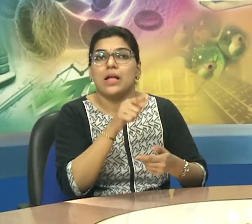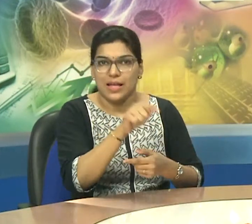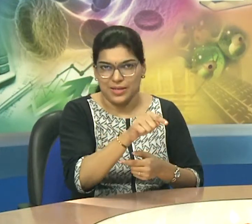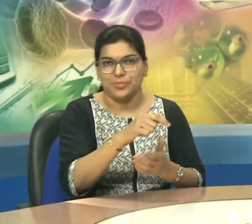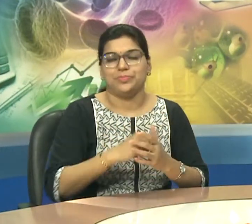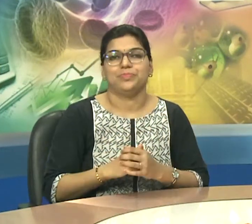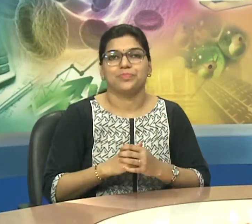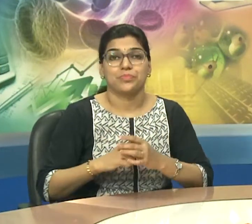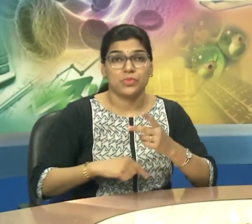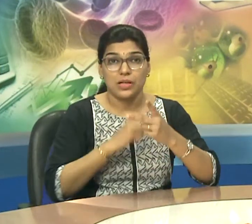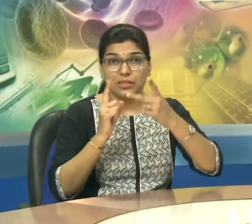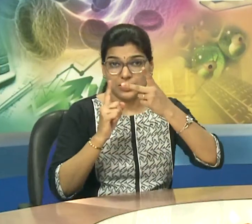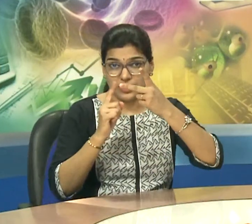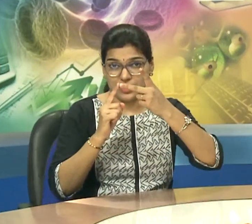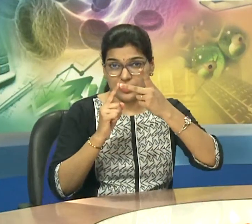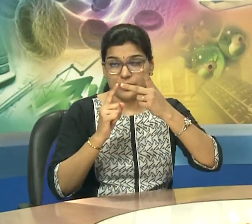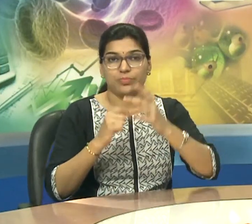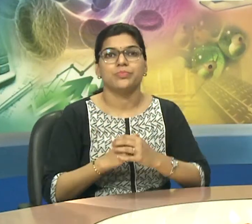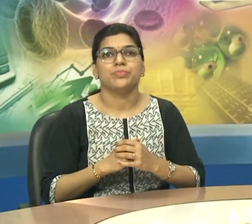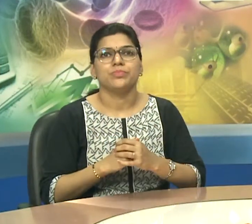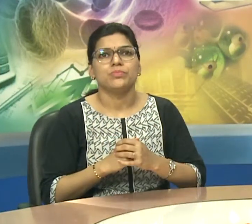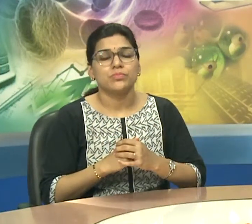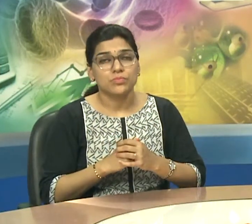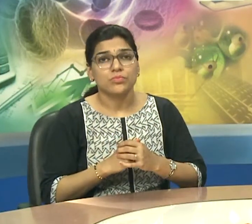this for a while? The second sentence